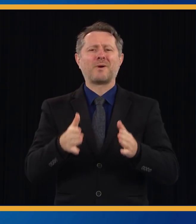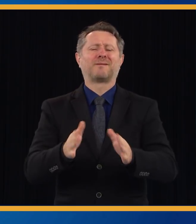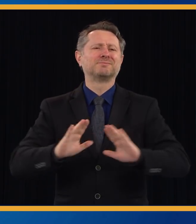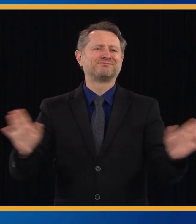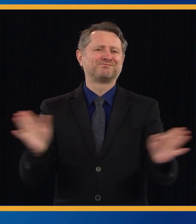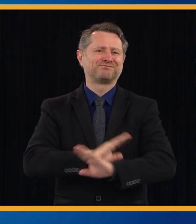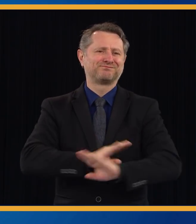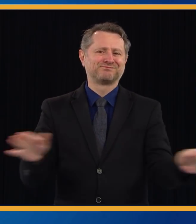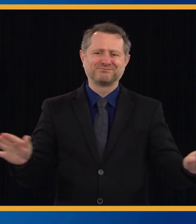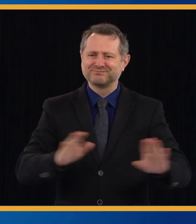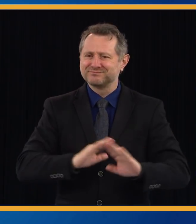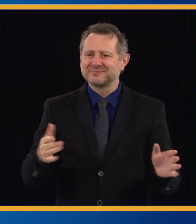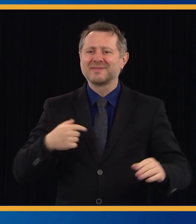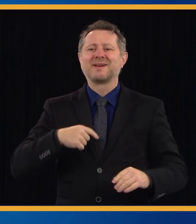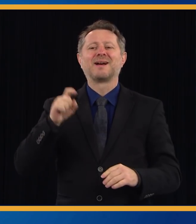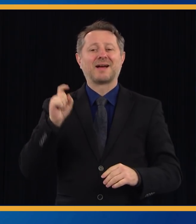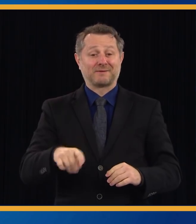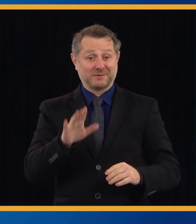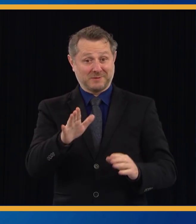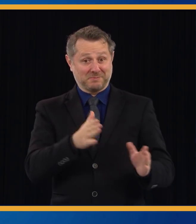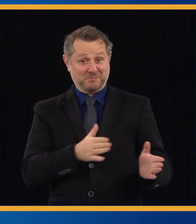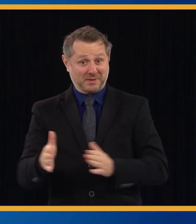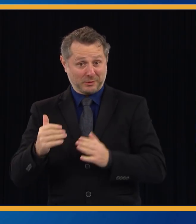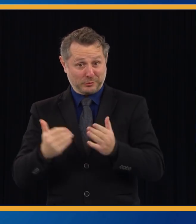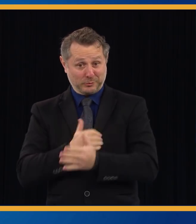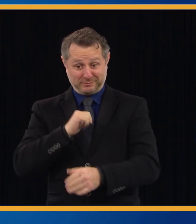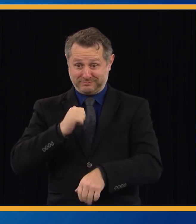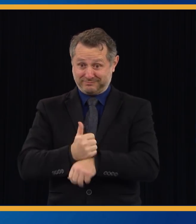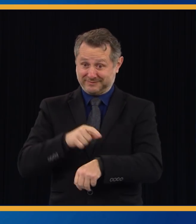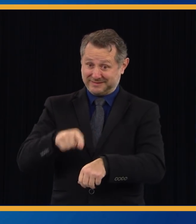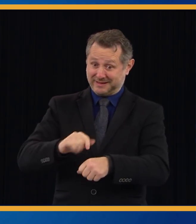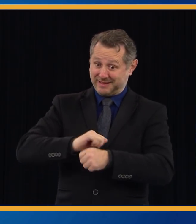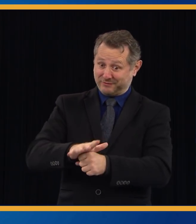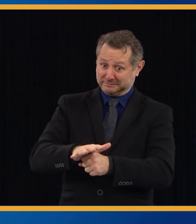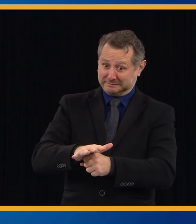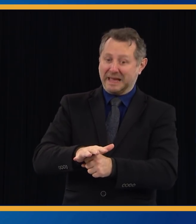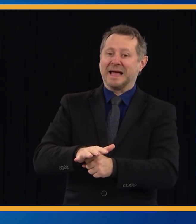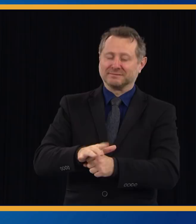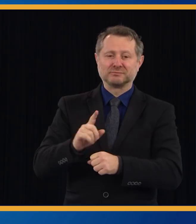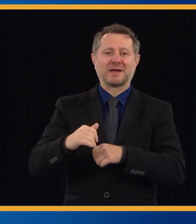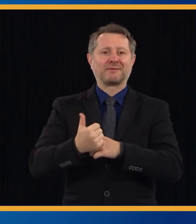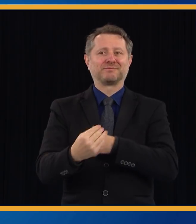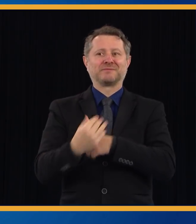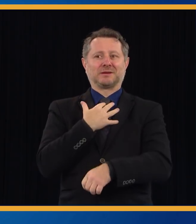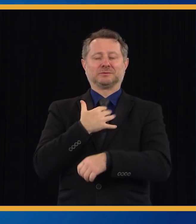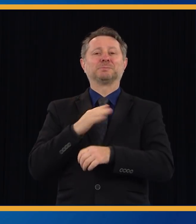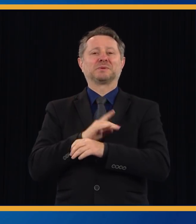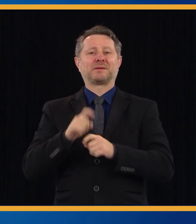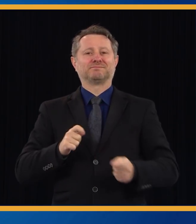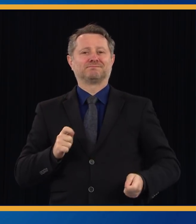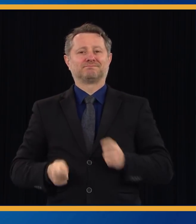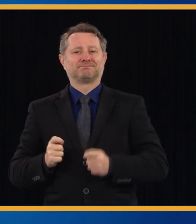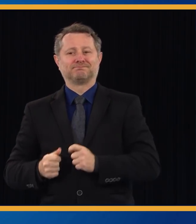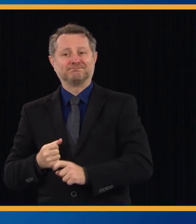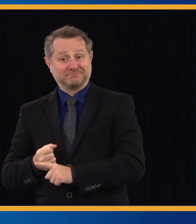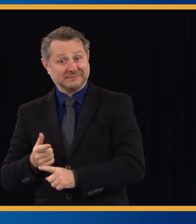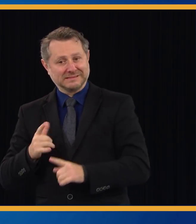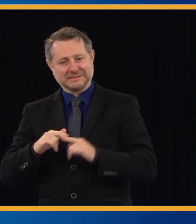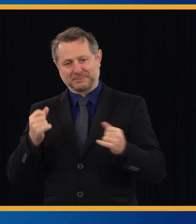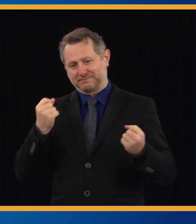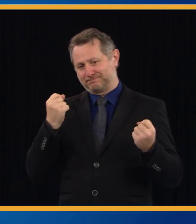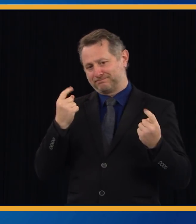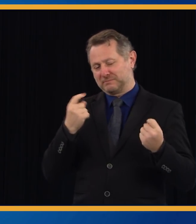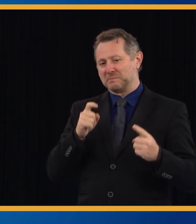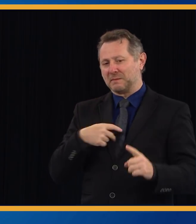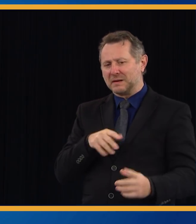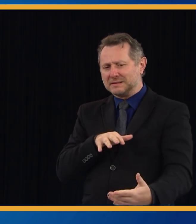in light of the circumstances that have developed. And in the midst of all this, monitor the public health